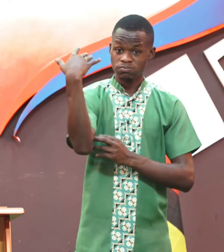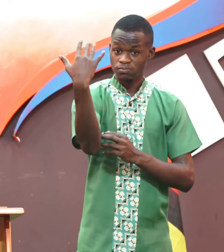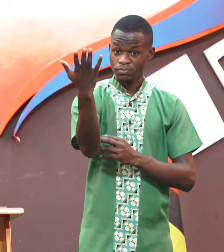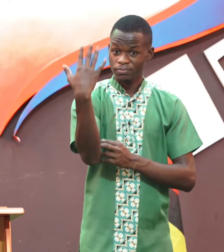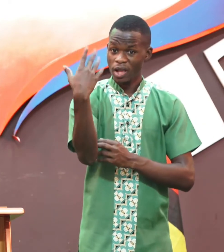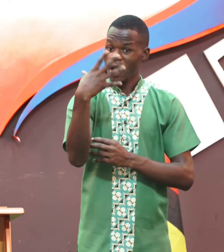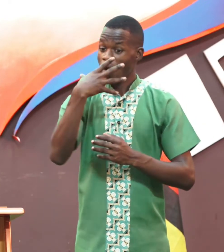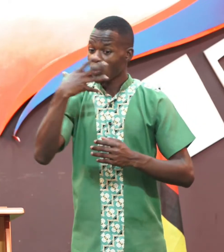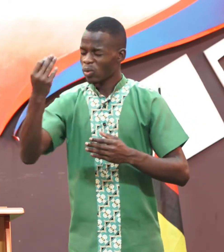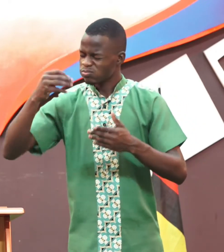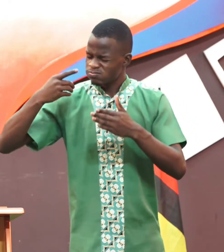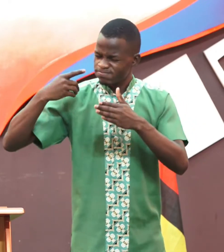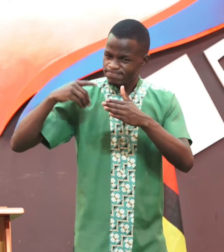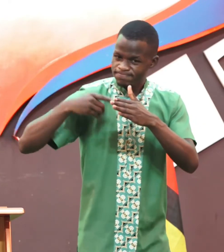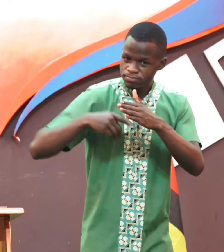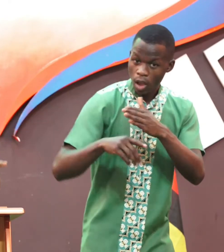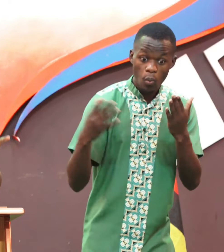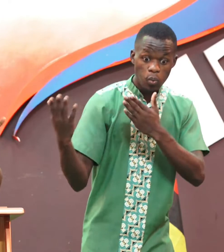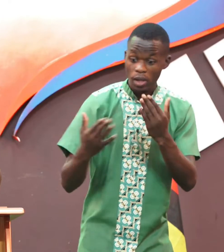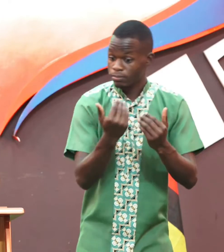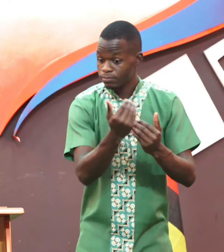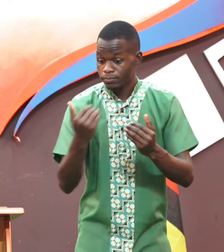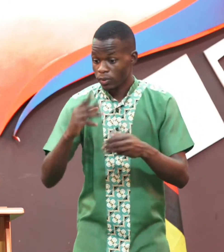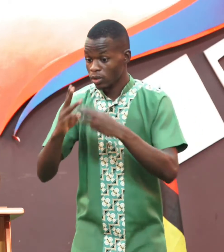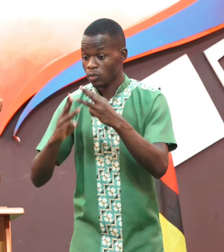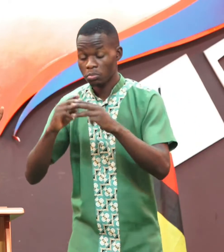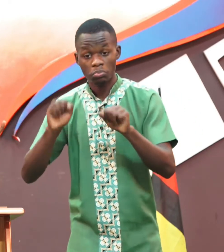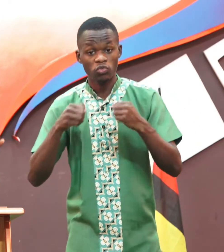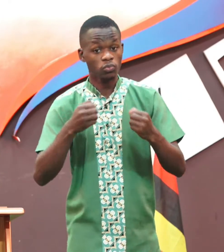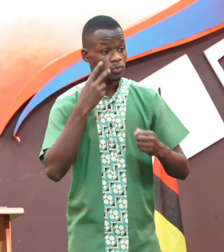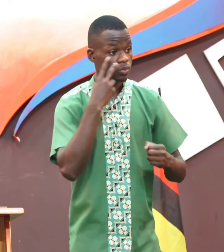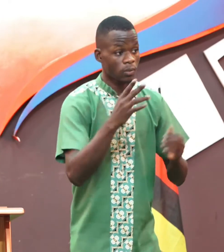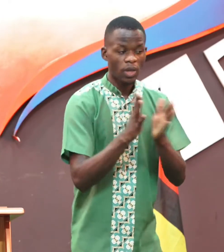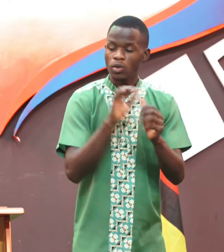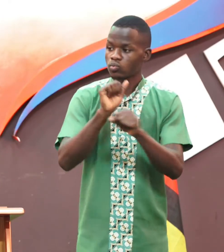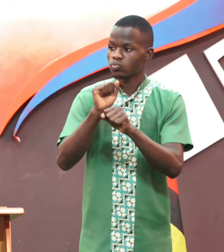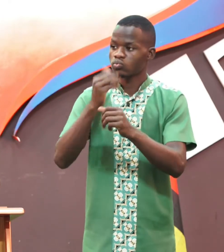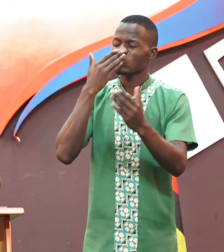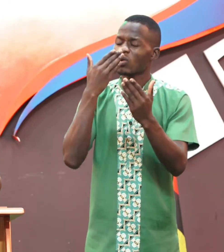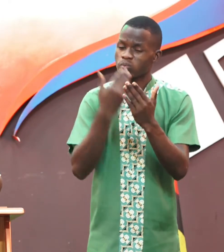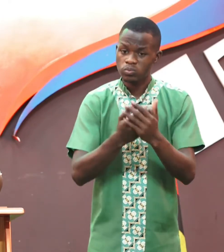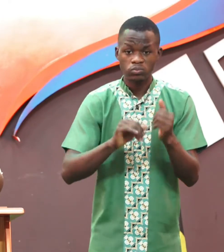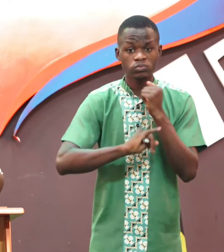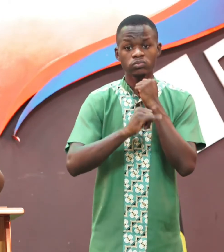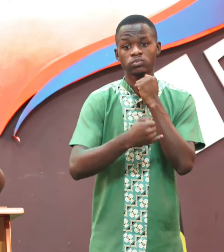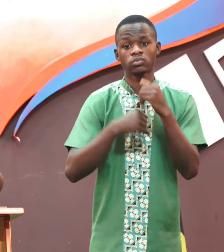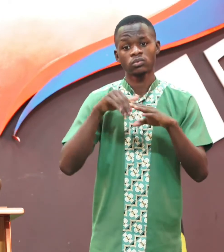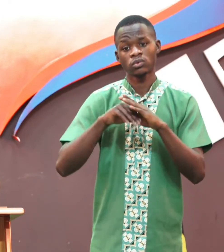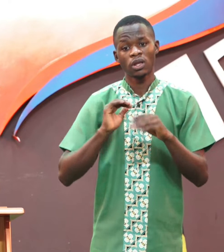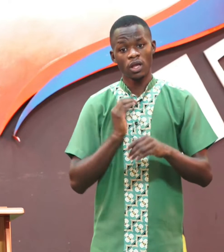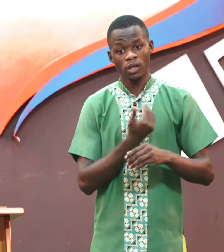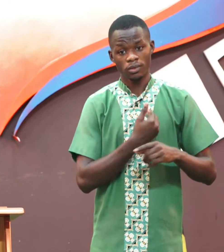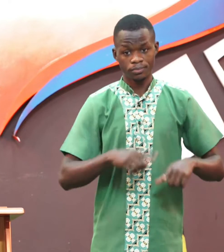cleanses us. His hand reaches deeper into the hearts where sons of men cannot see. And he does a new work there